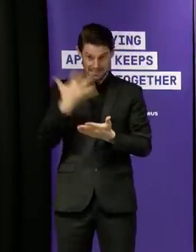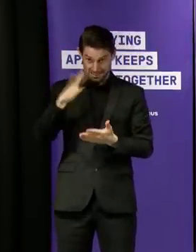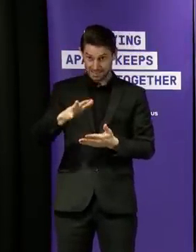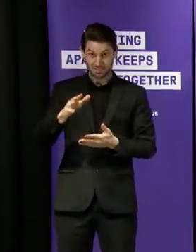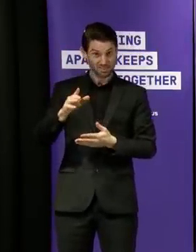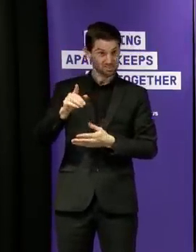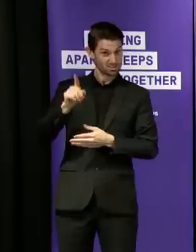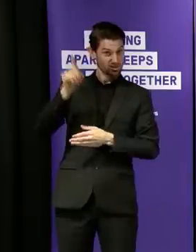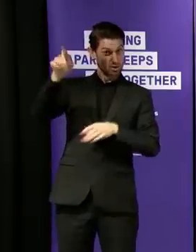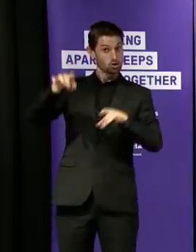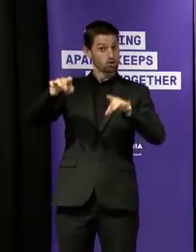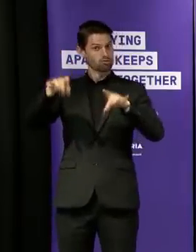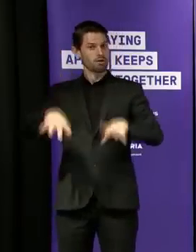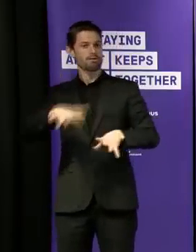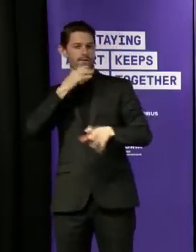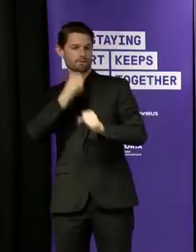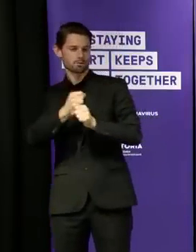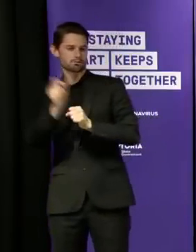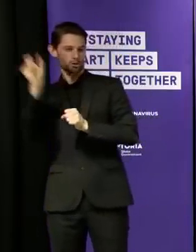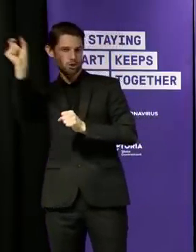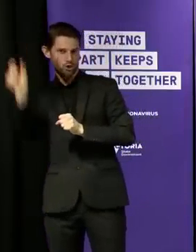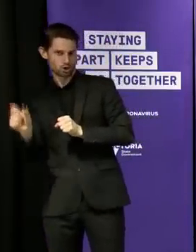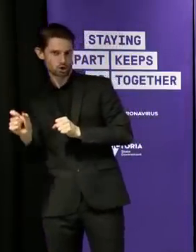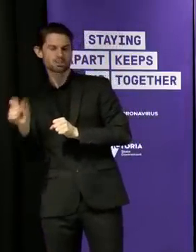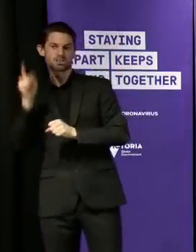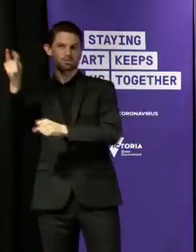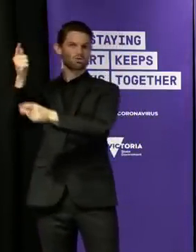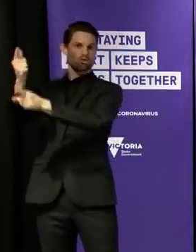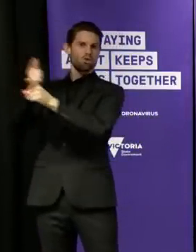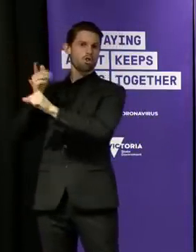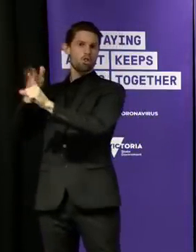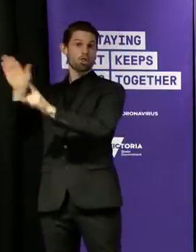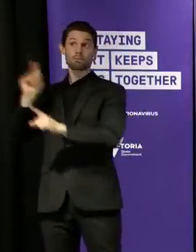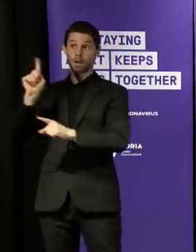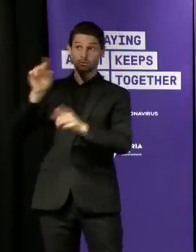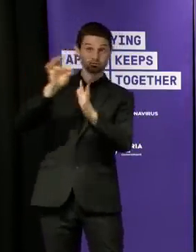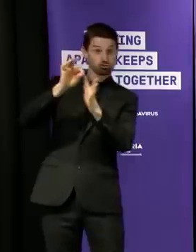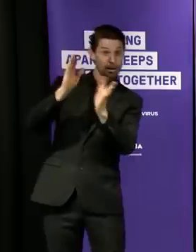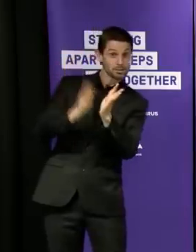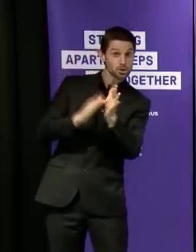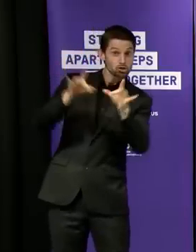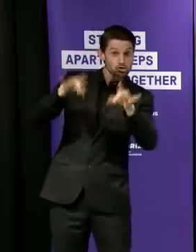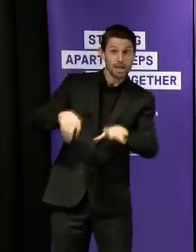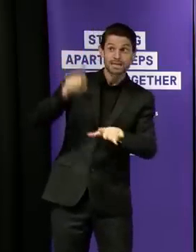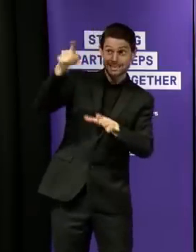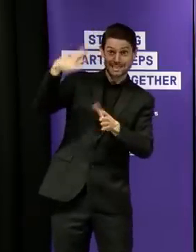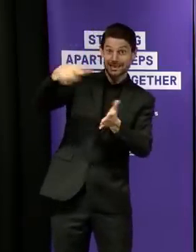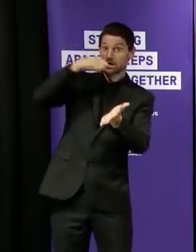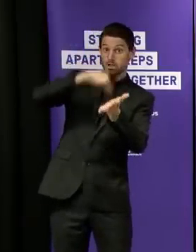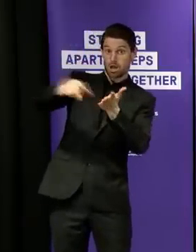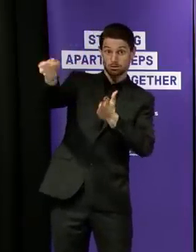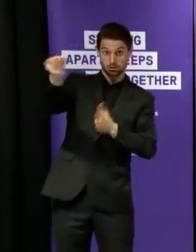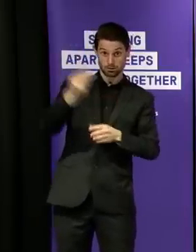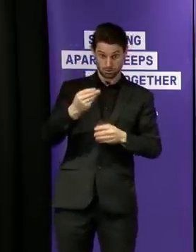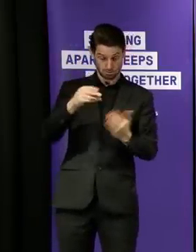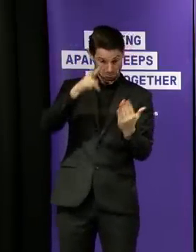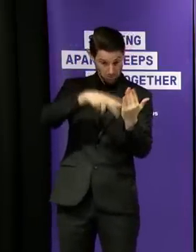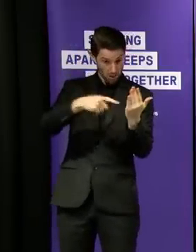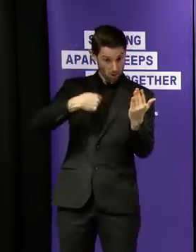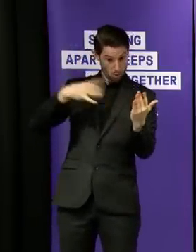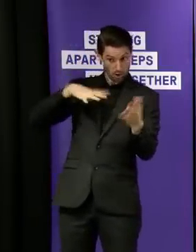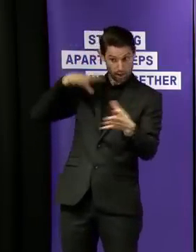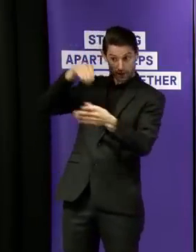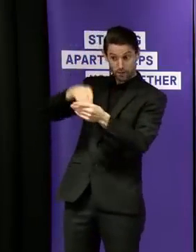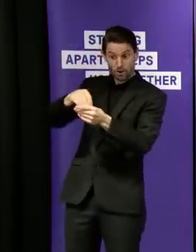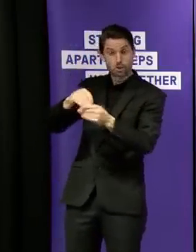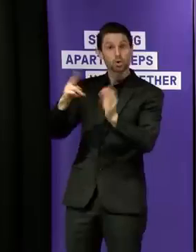federal minister. But the PM wrote to me, "Do you want to be part of this?" And I said, "Yes, but not